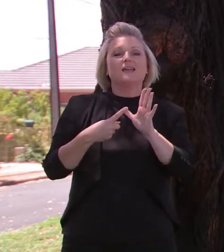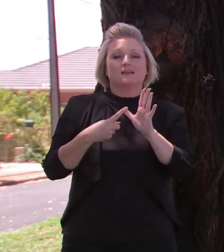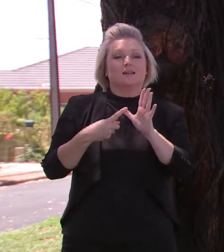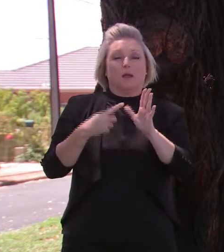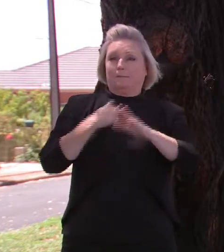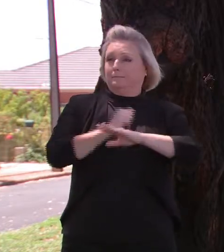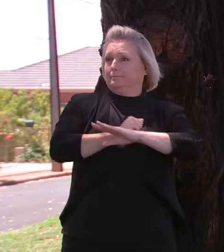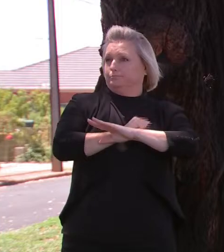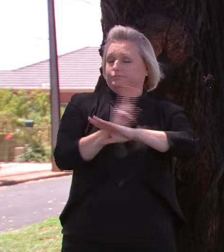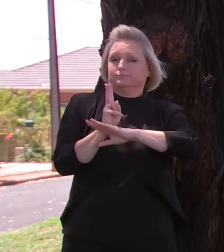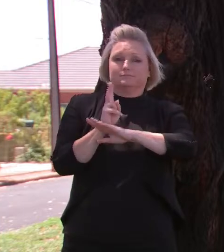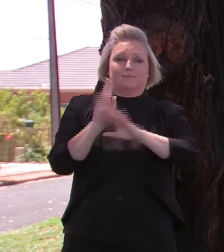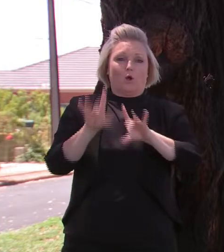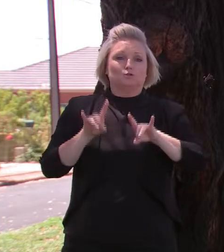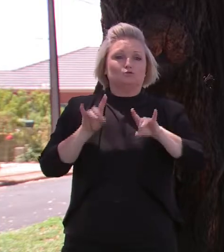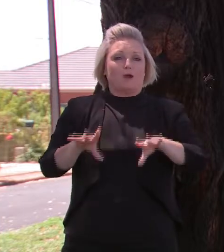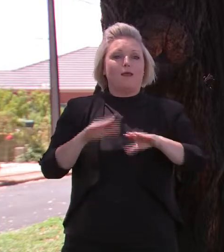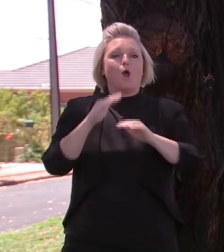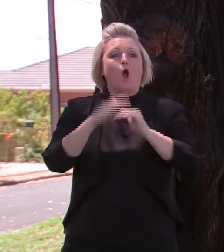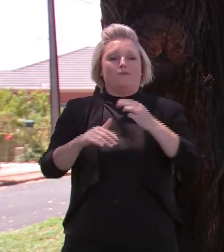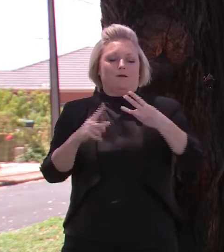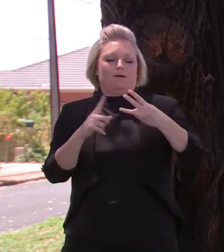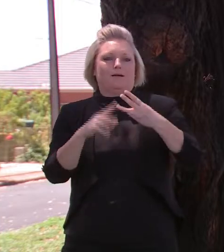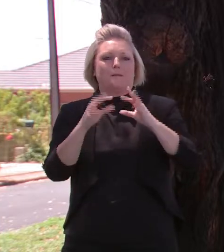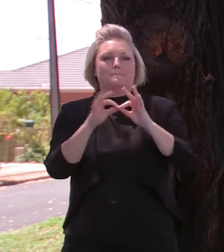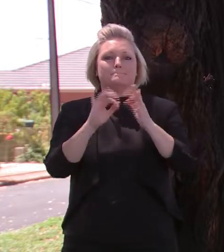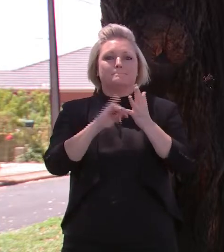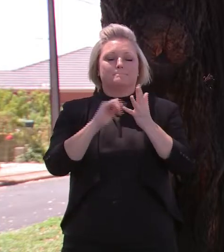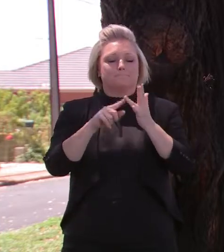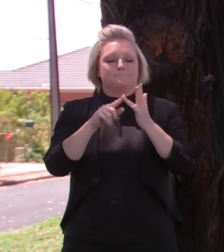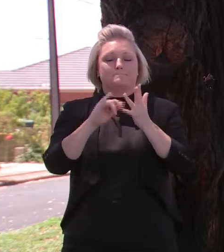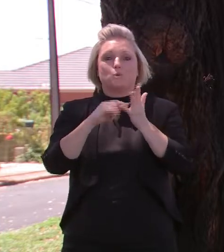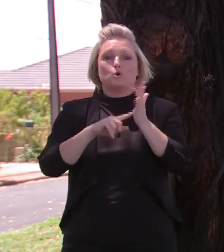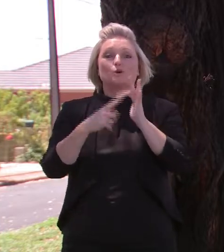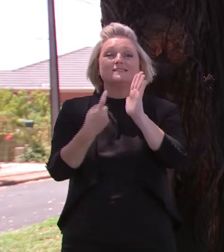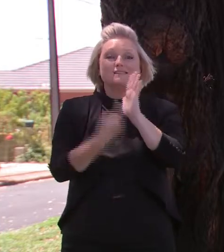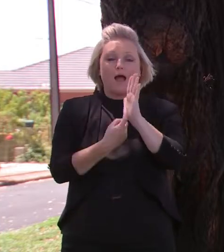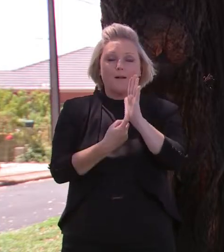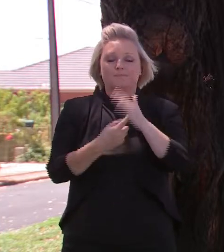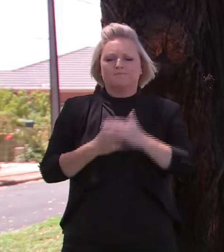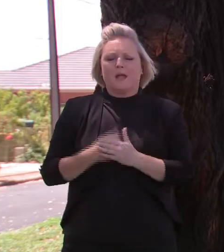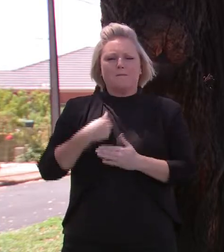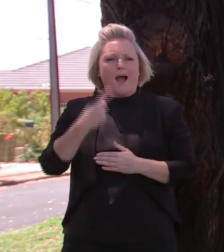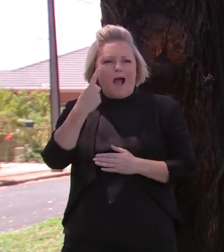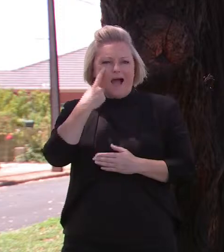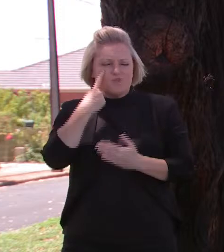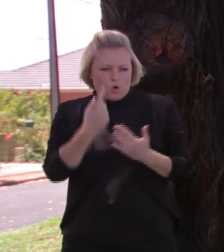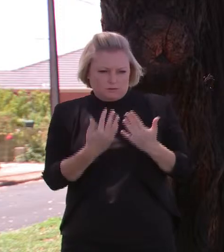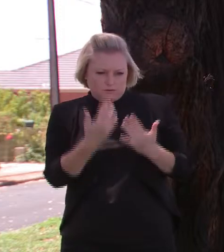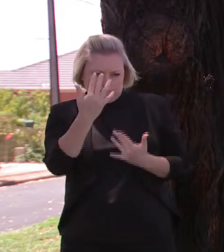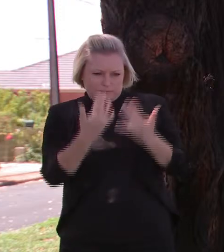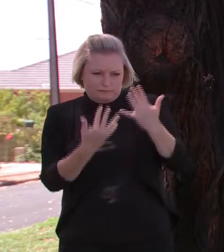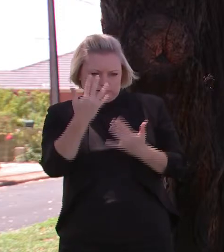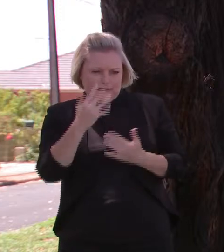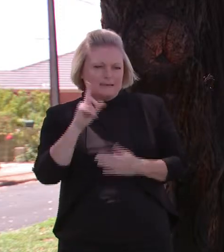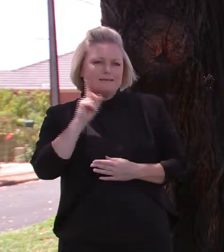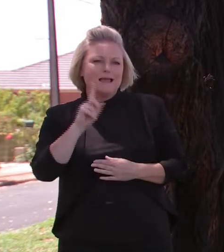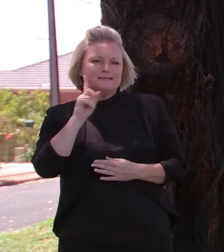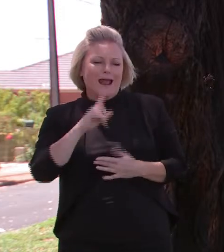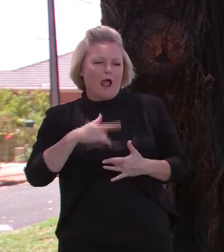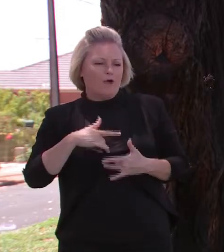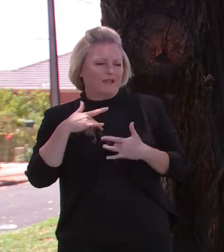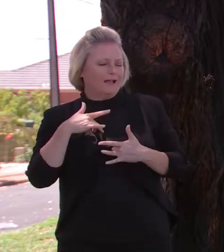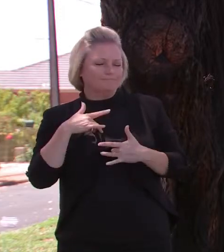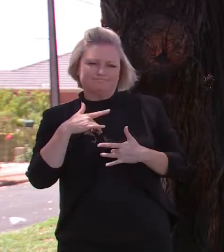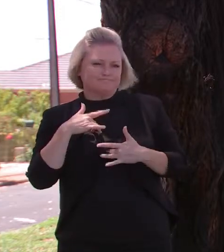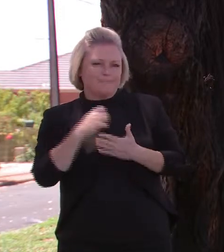any state in the country, but I'm not satisfied. When I look at those figures yesterday and when I look at the available appointments this week, it's very clear to me that there are